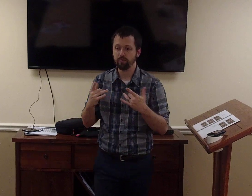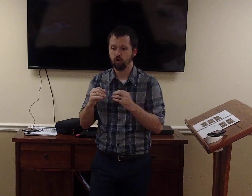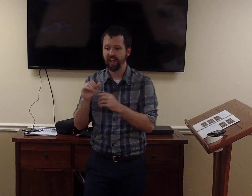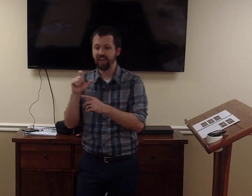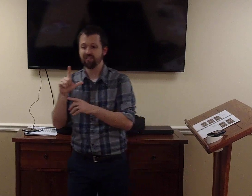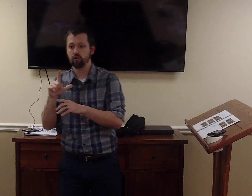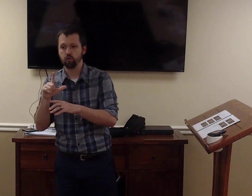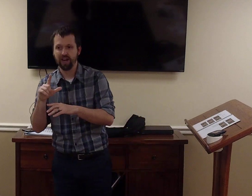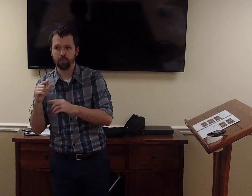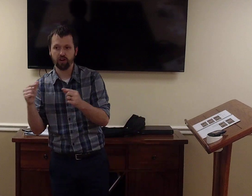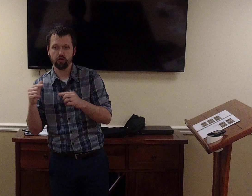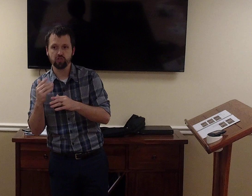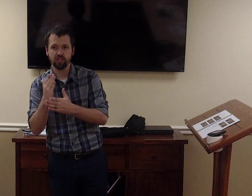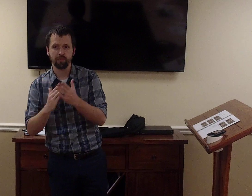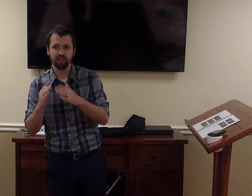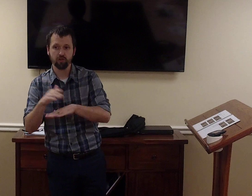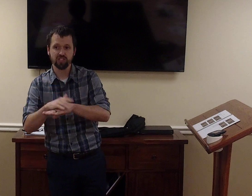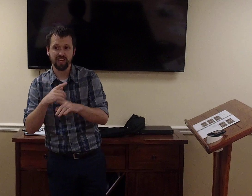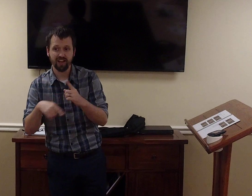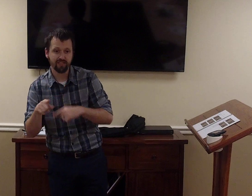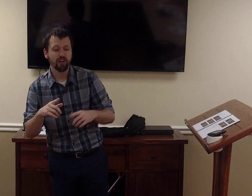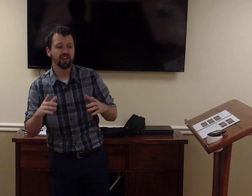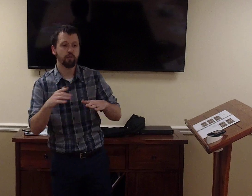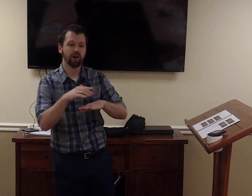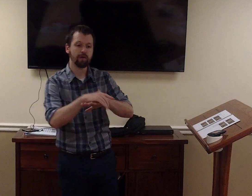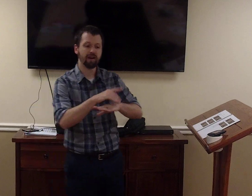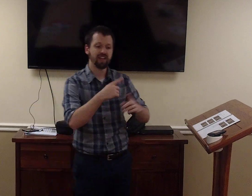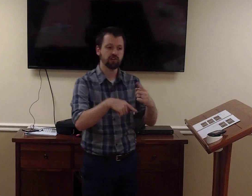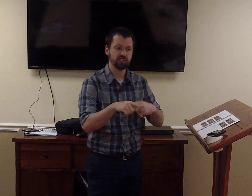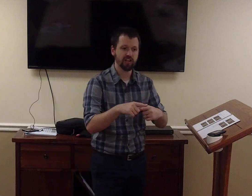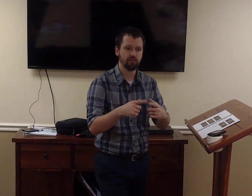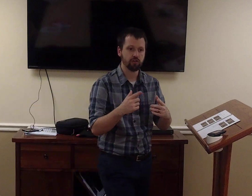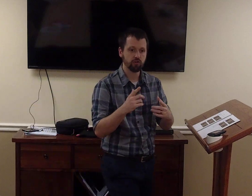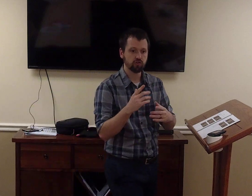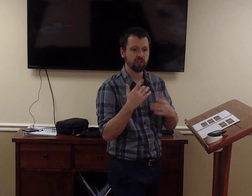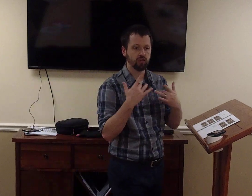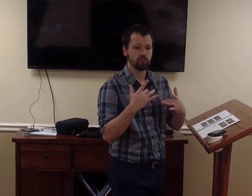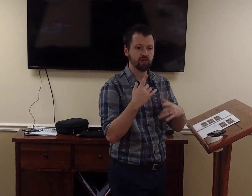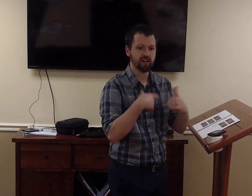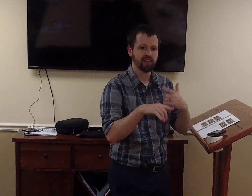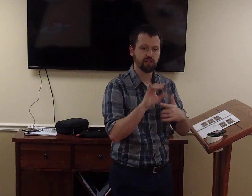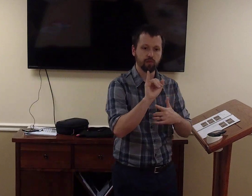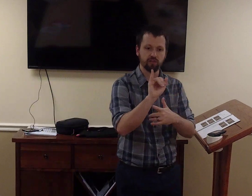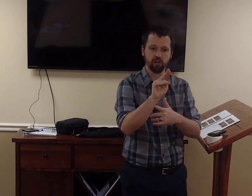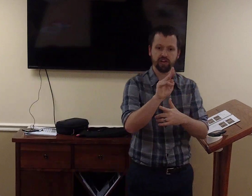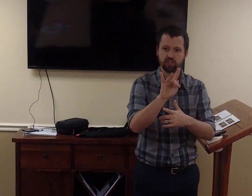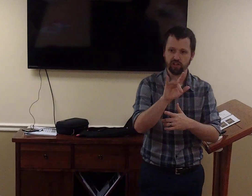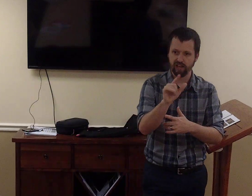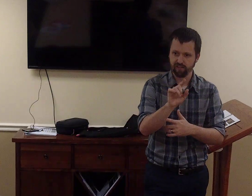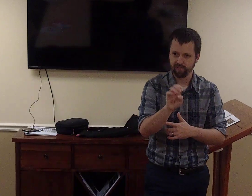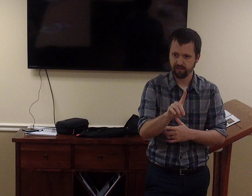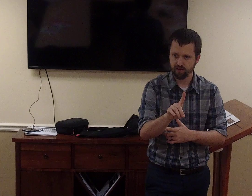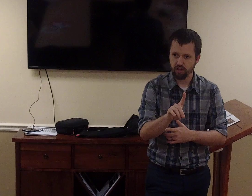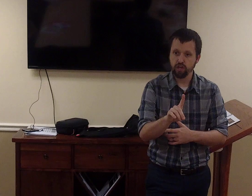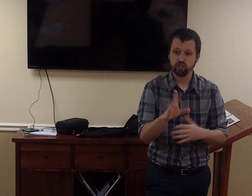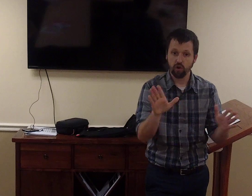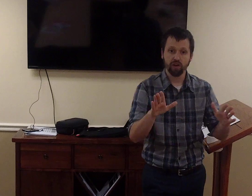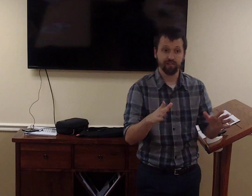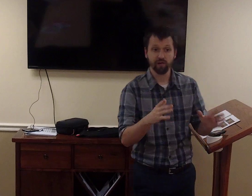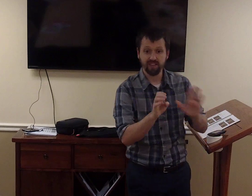more ASL grammar and use some English signs. And what I mean by English signs are usually, those are signs that are what's called initialized. So, for instance,